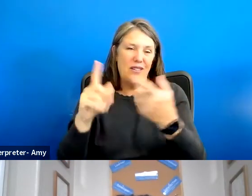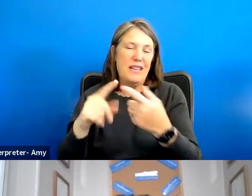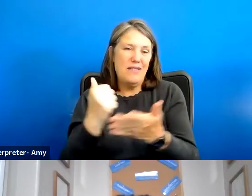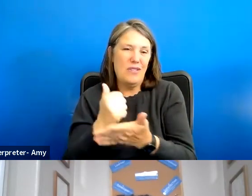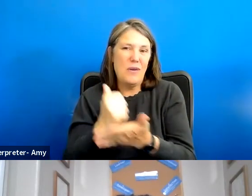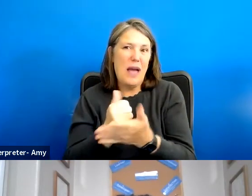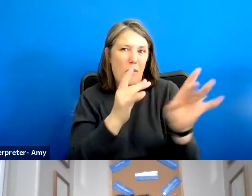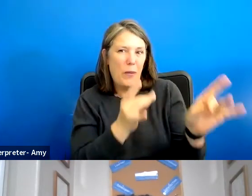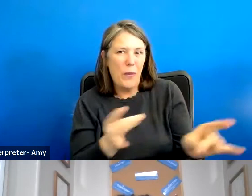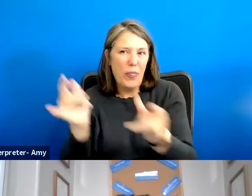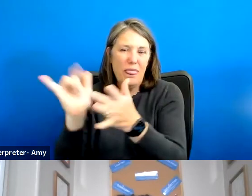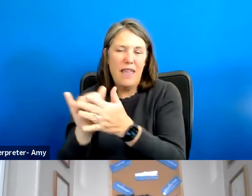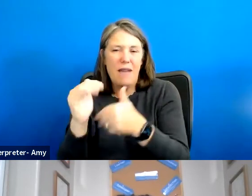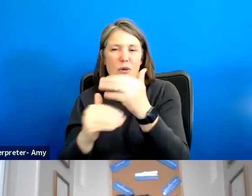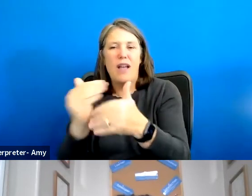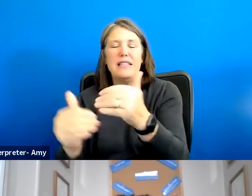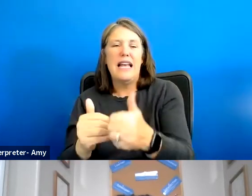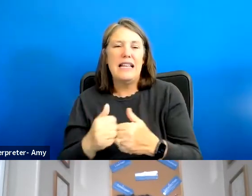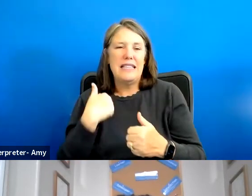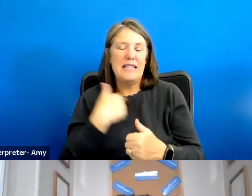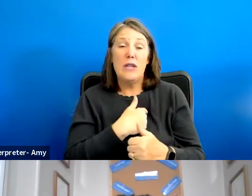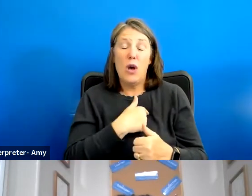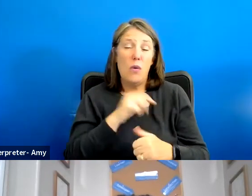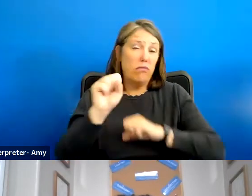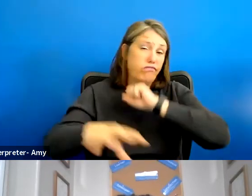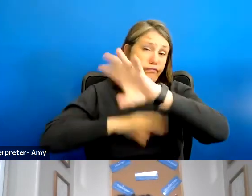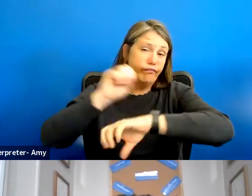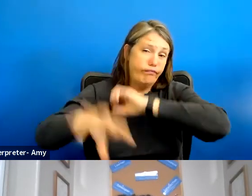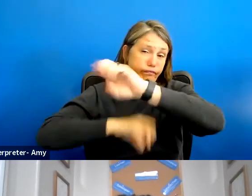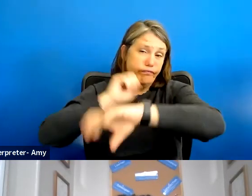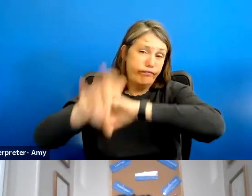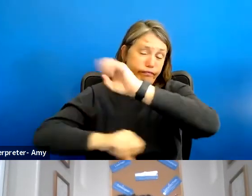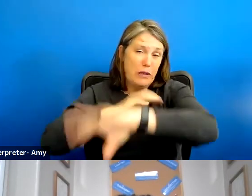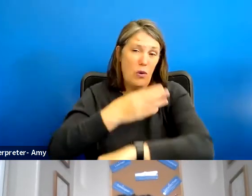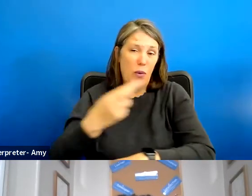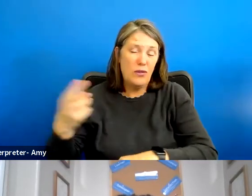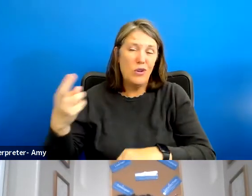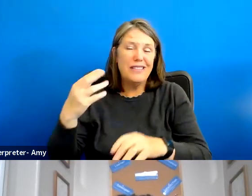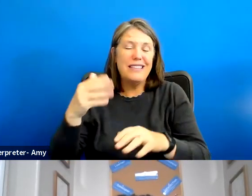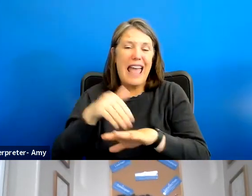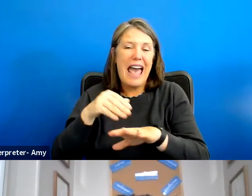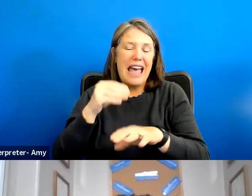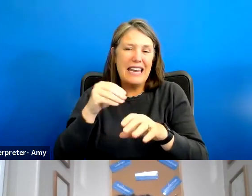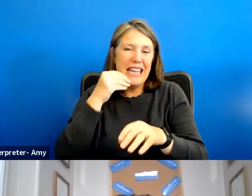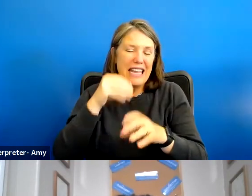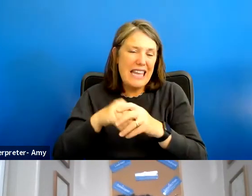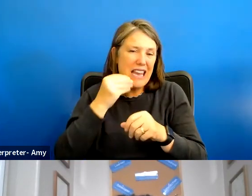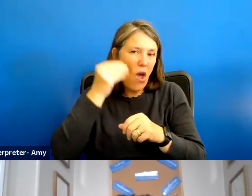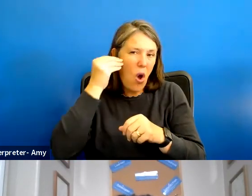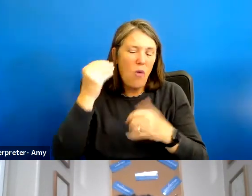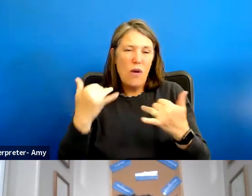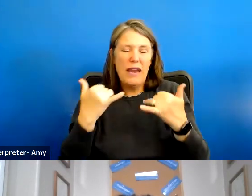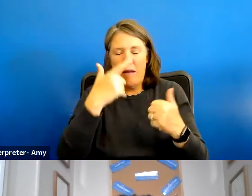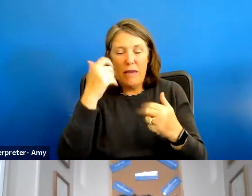streamline that process a bit. So, you know, we're throwing all the resources we can at in-home care right now because that and housing are the